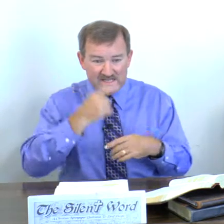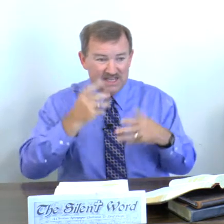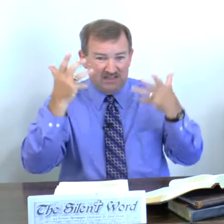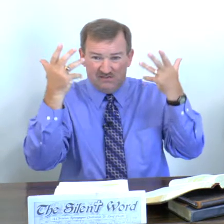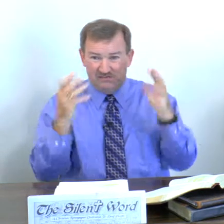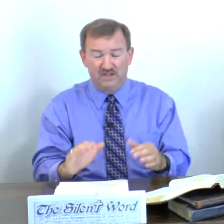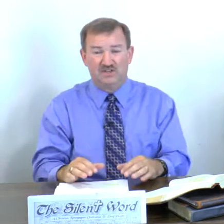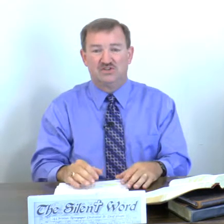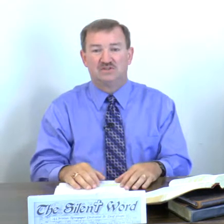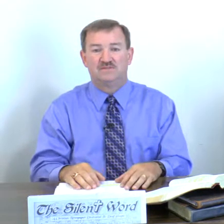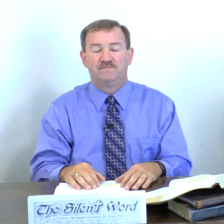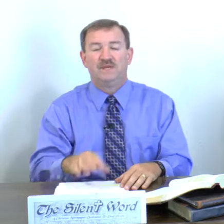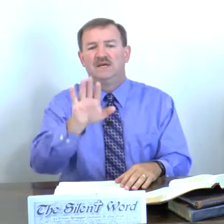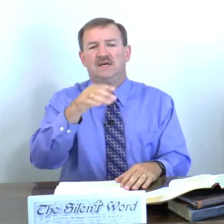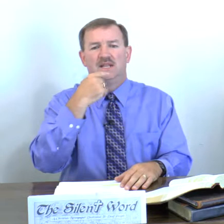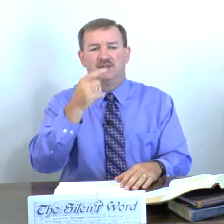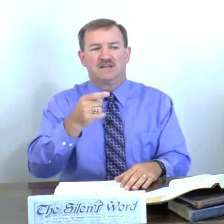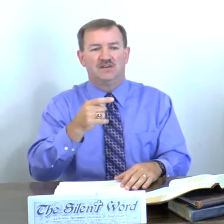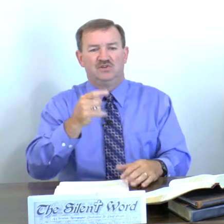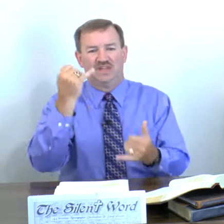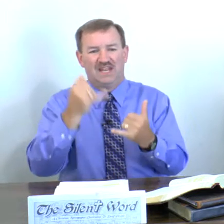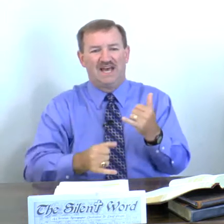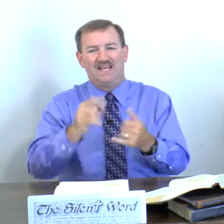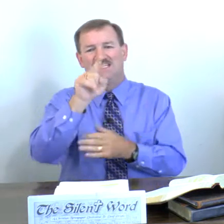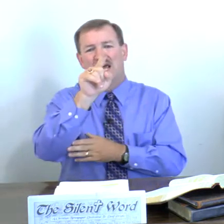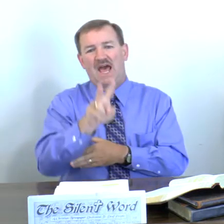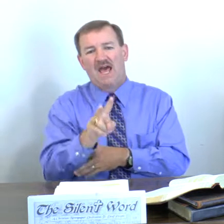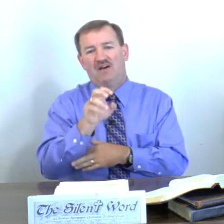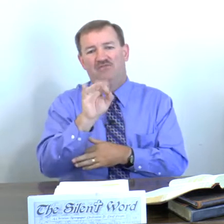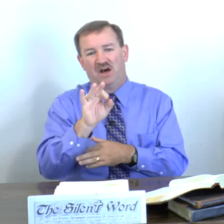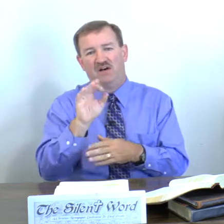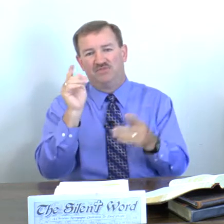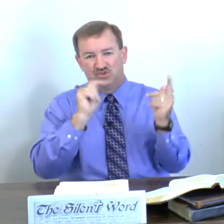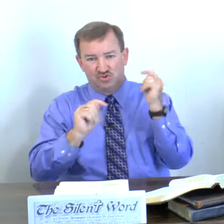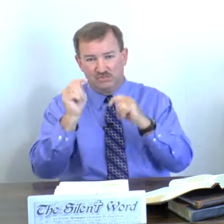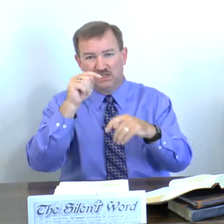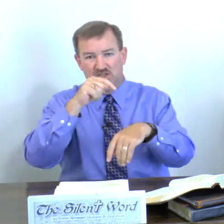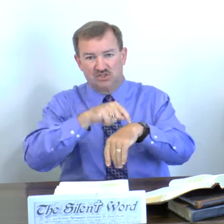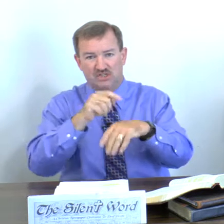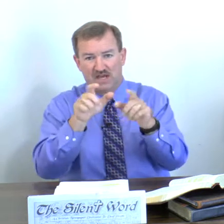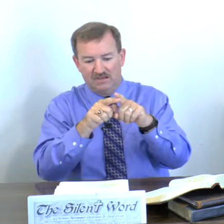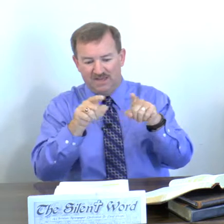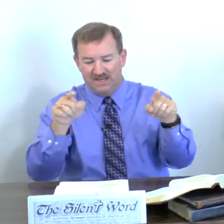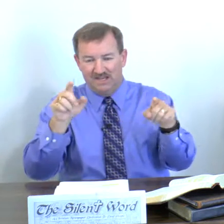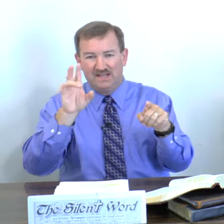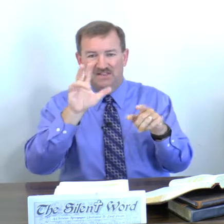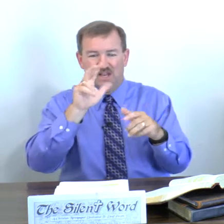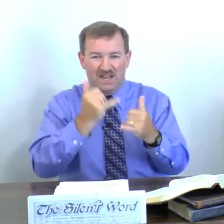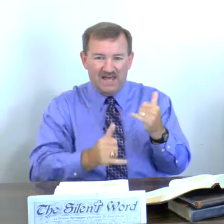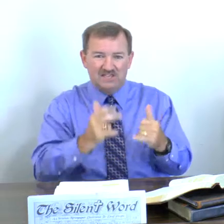His day is finished. Let me tell you, the last half of the tribulation time, that the last